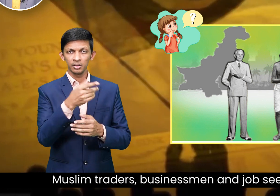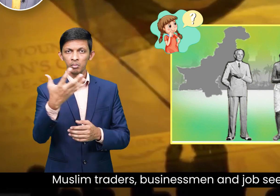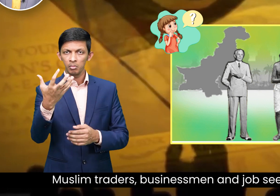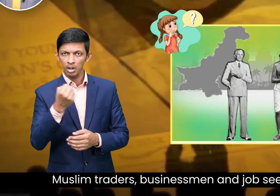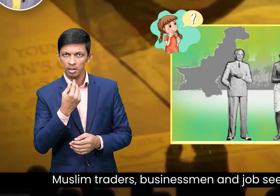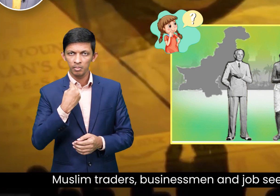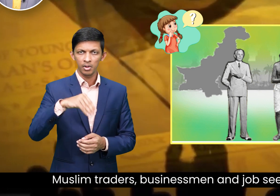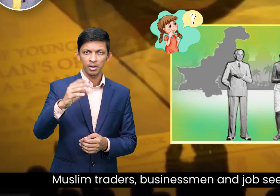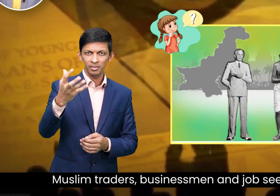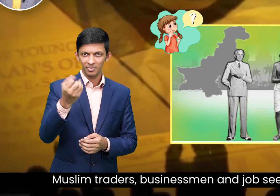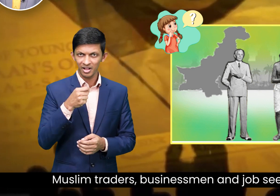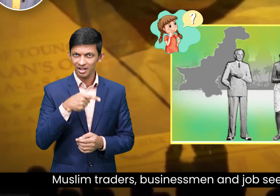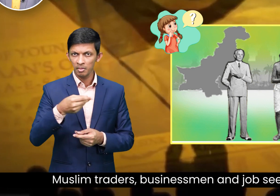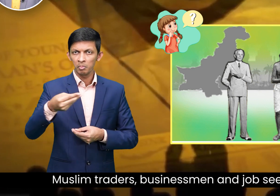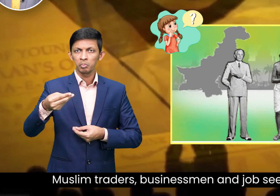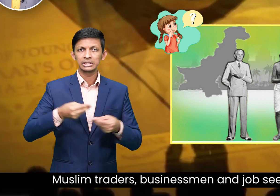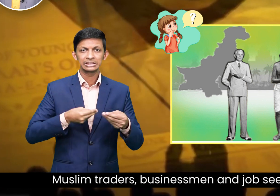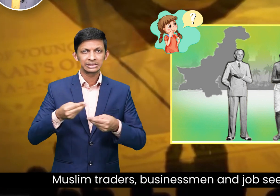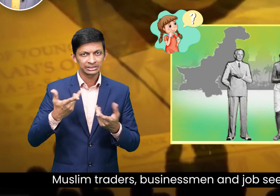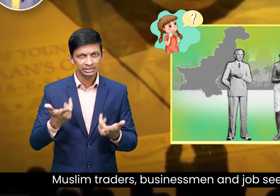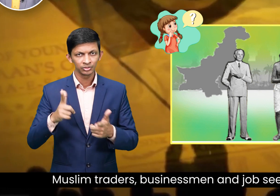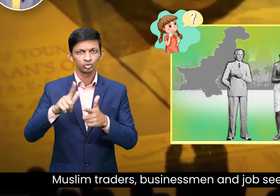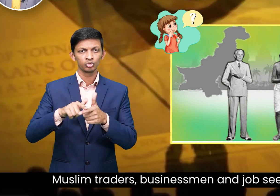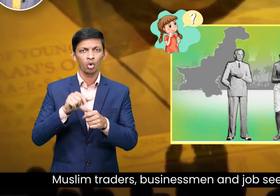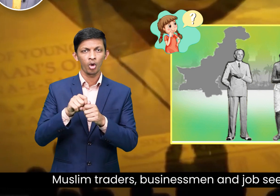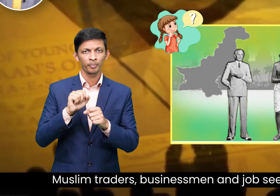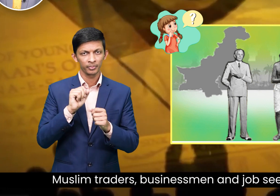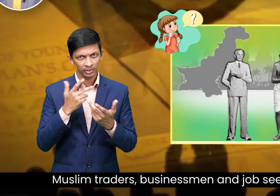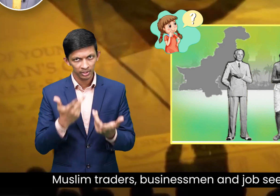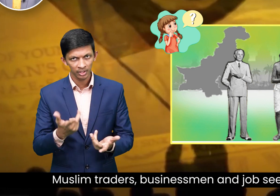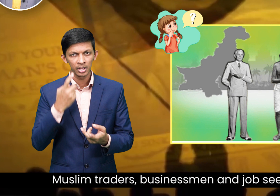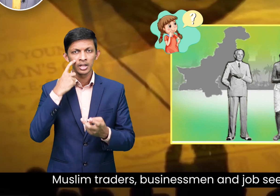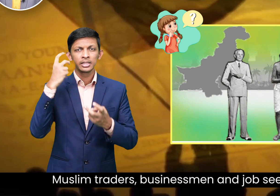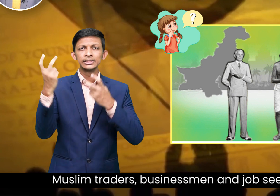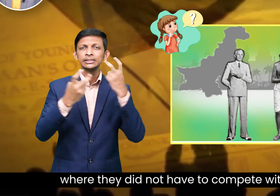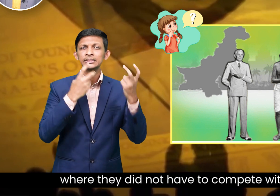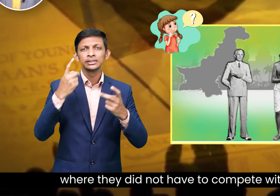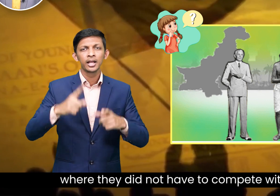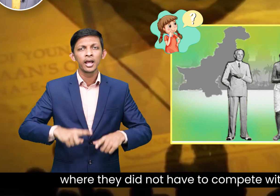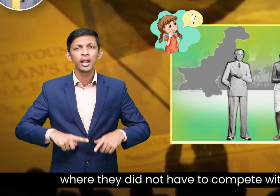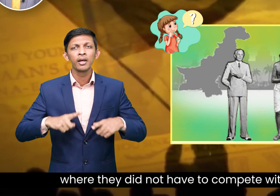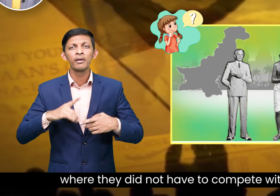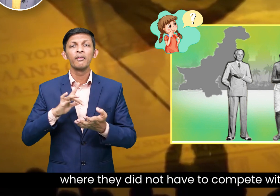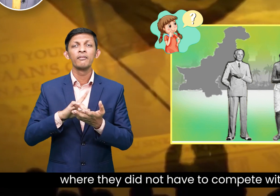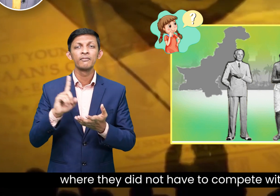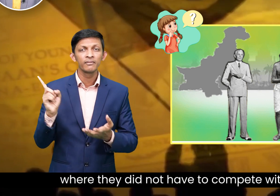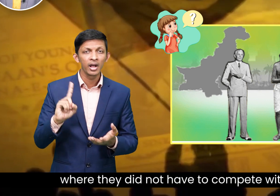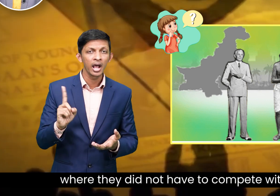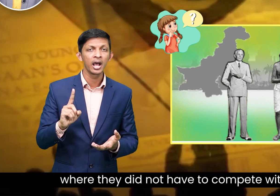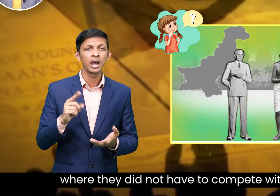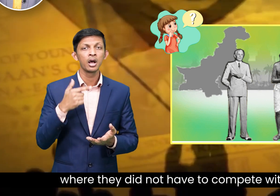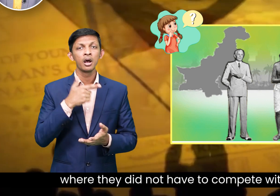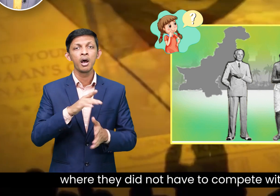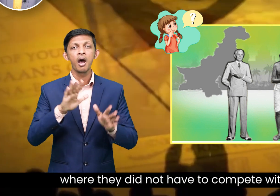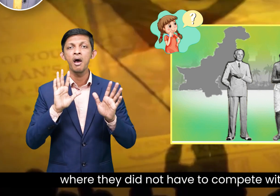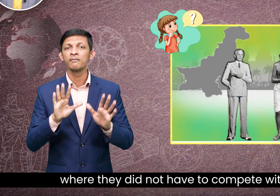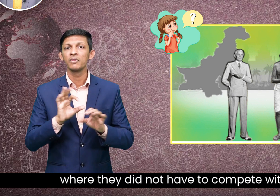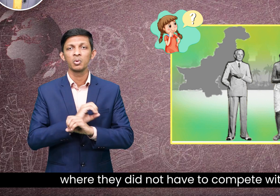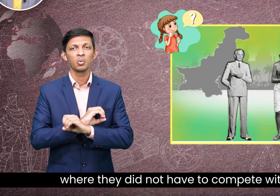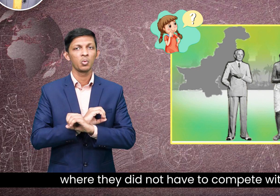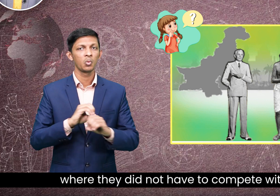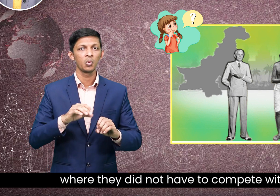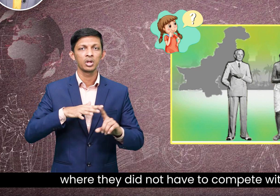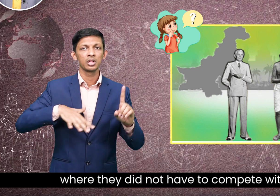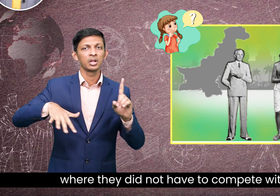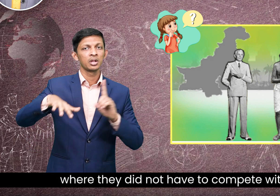Muslim traders, businessmen, and job seekers could live where they did not have to